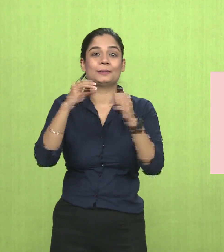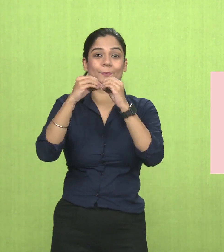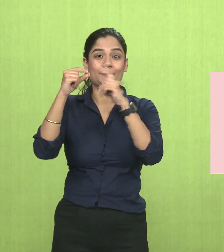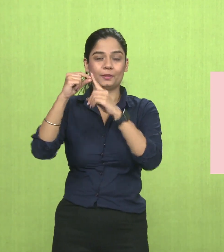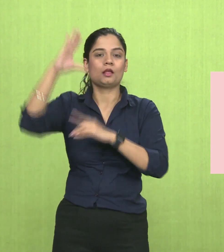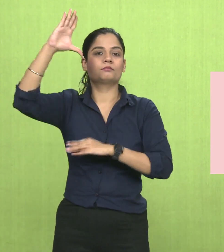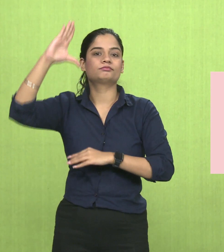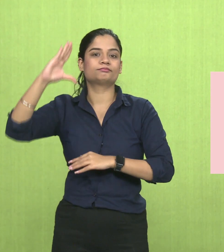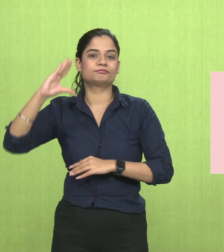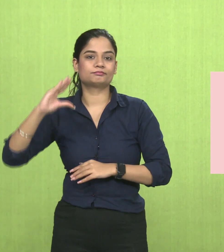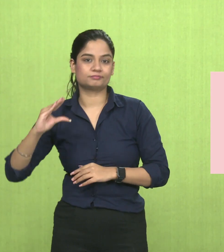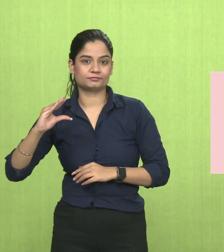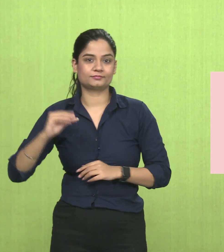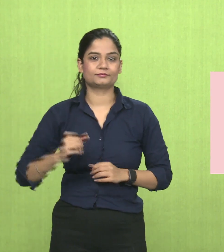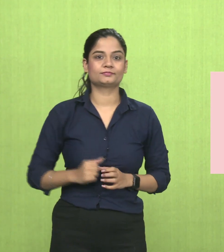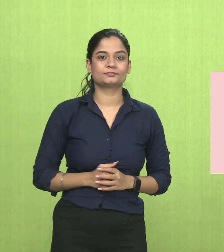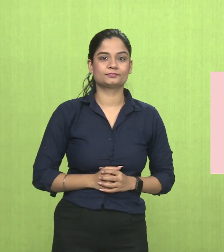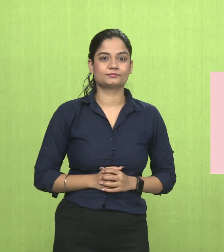Should be avoided for hypertension.